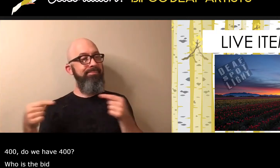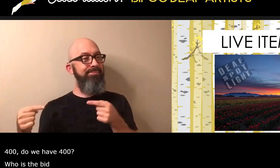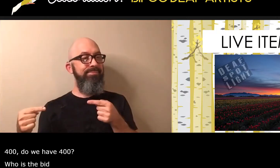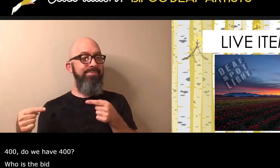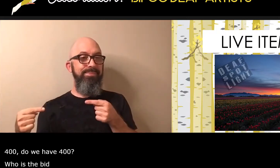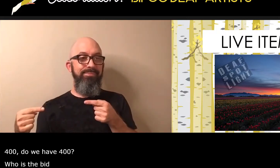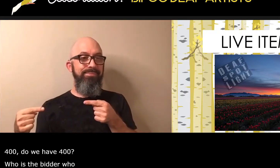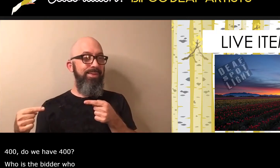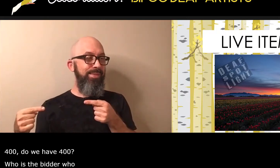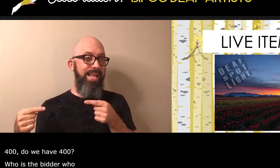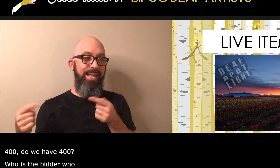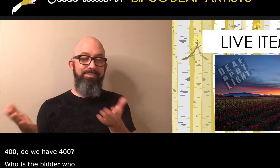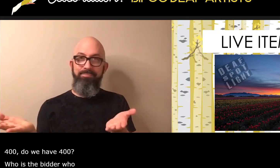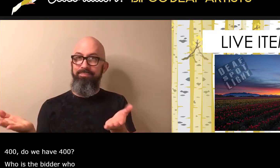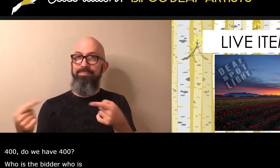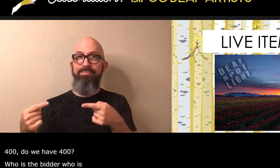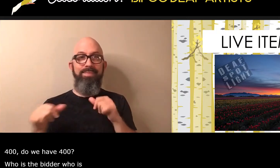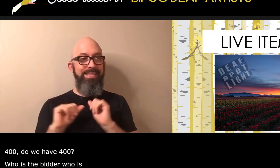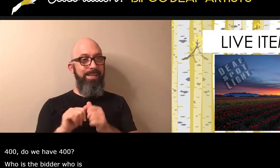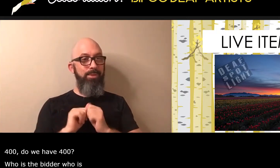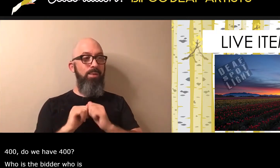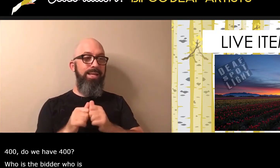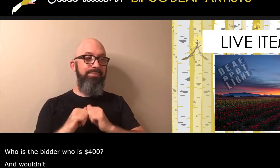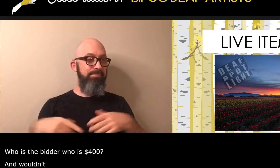And wouldn't you know it went up to 401.